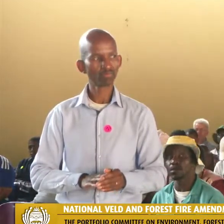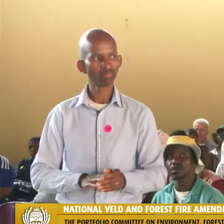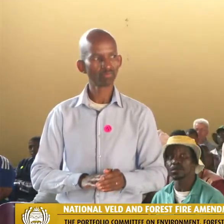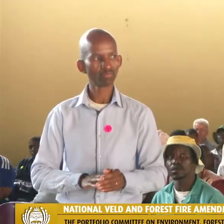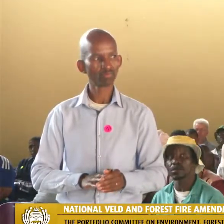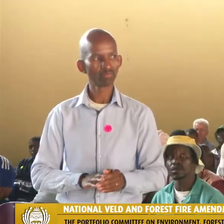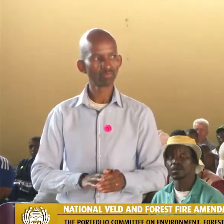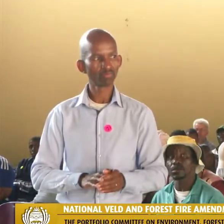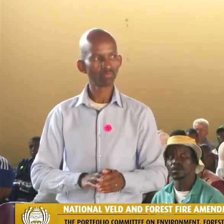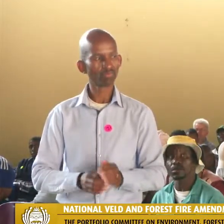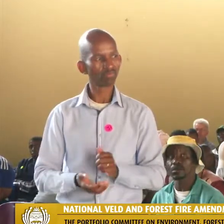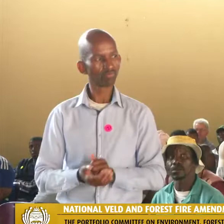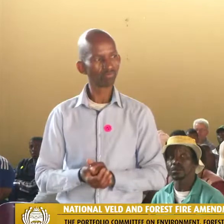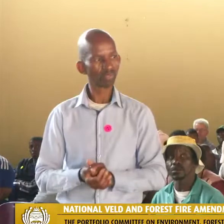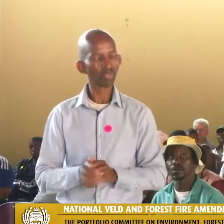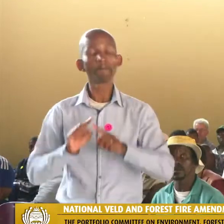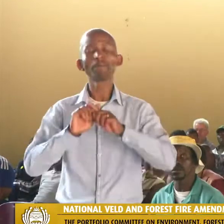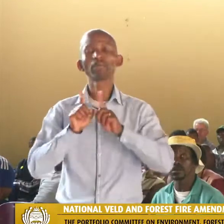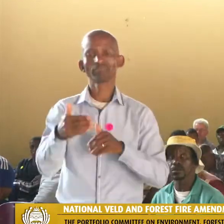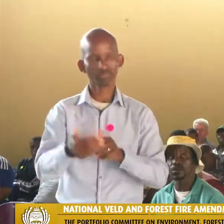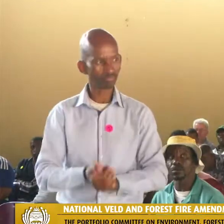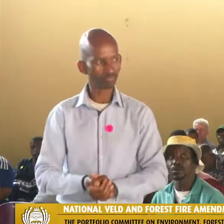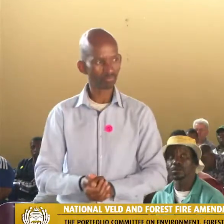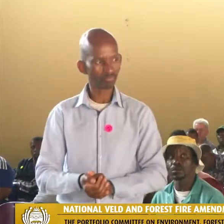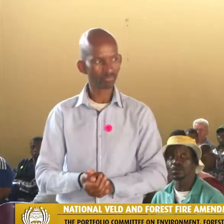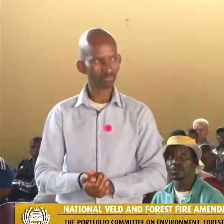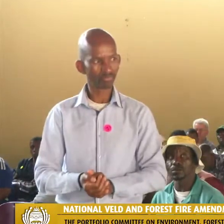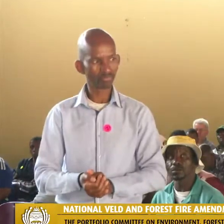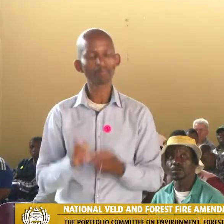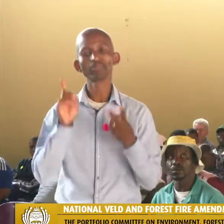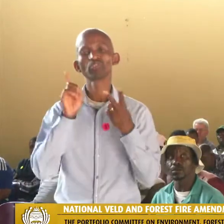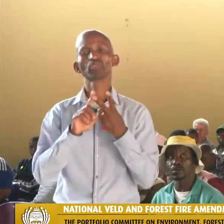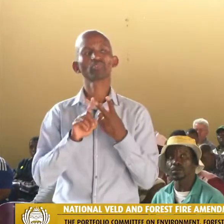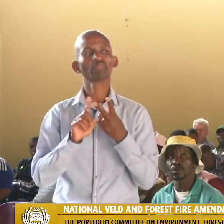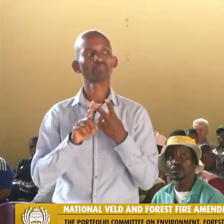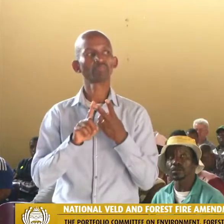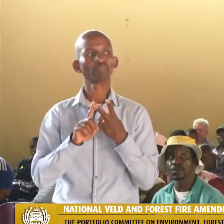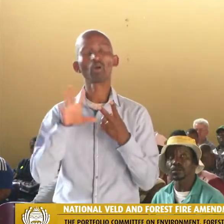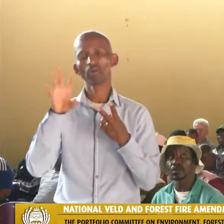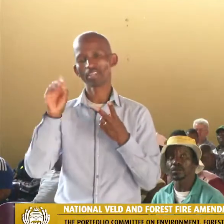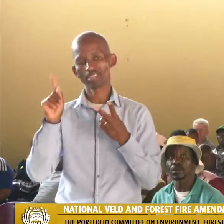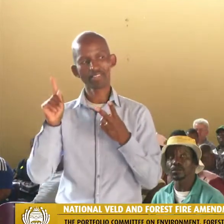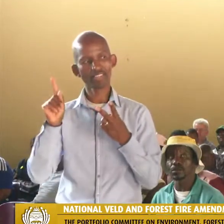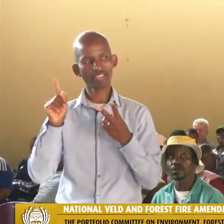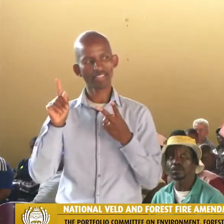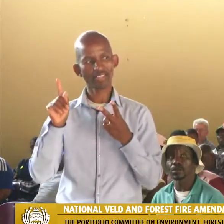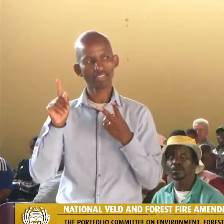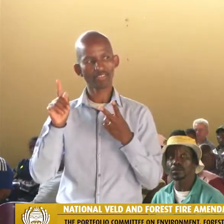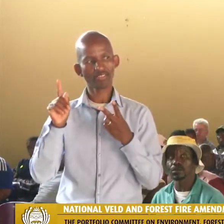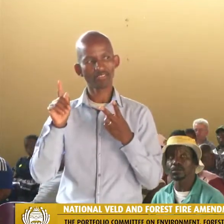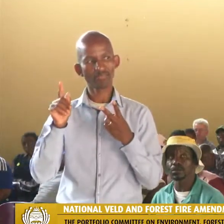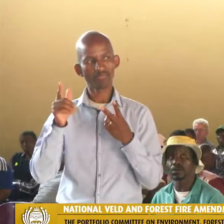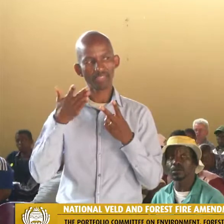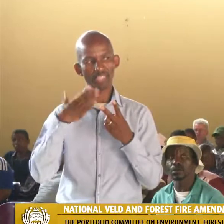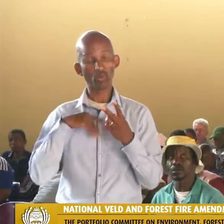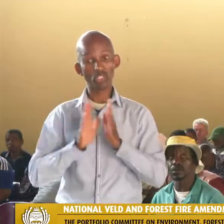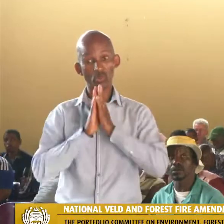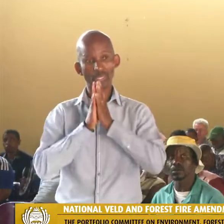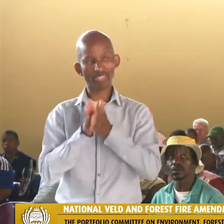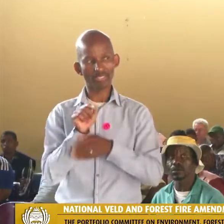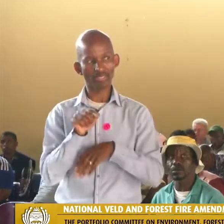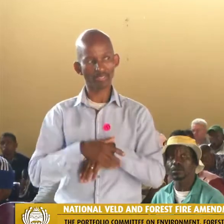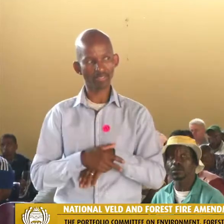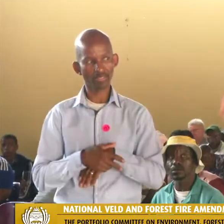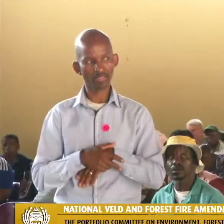Ndiyilindelanga ngoku impendulo. Kodwa ke ndiyadlula otho kwesibini. Okay, bendike uyikrwelela umgcala endawo.